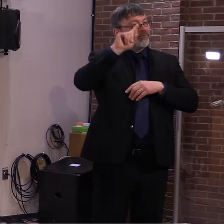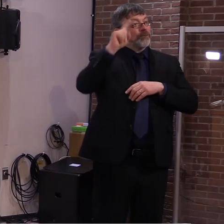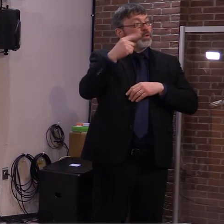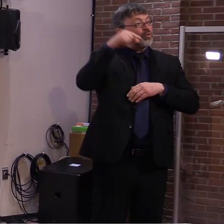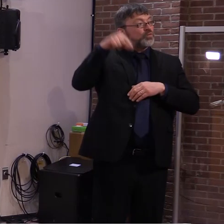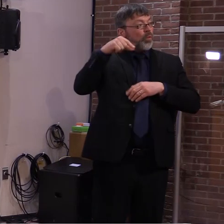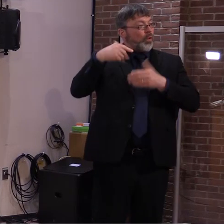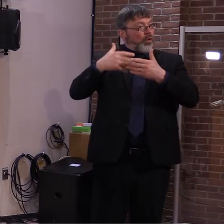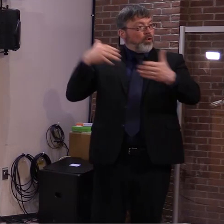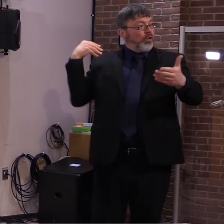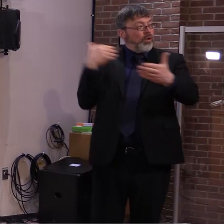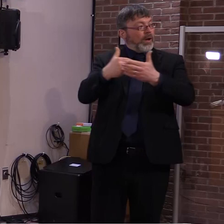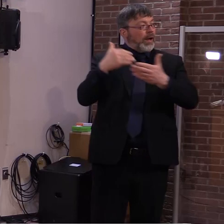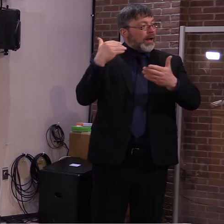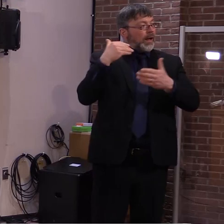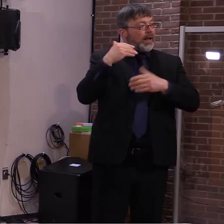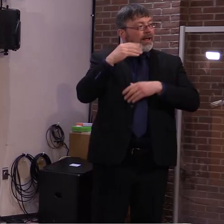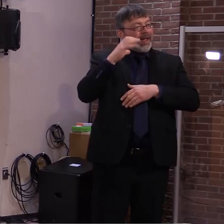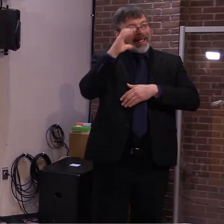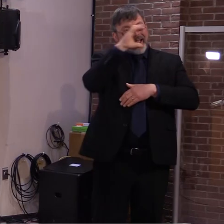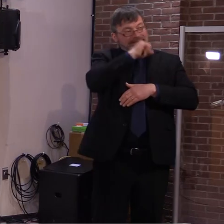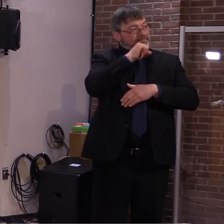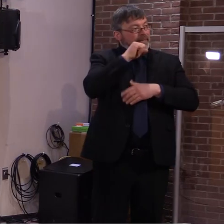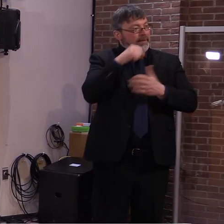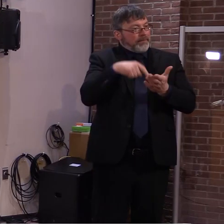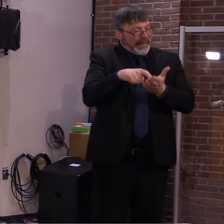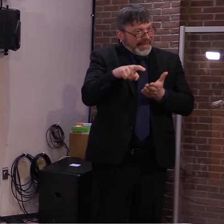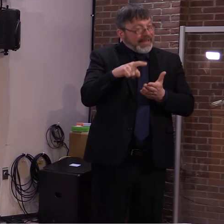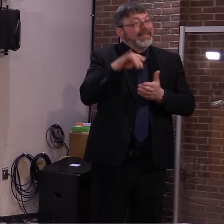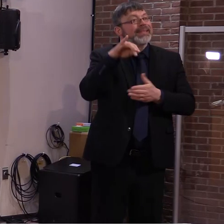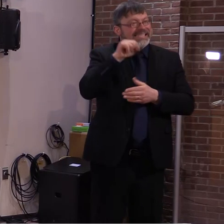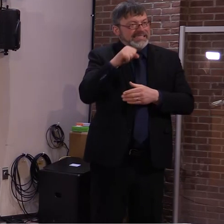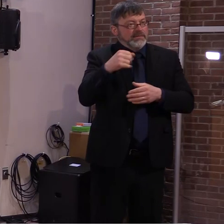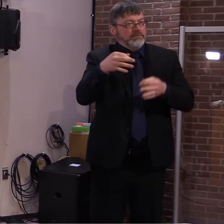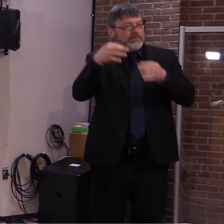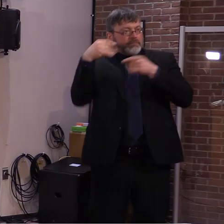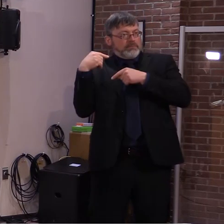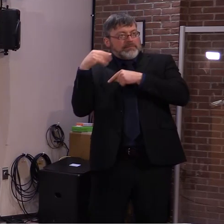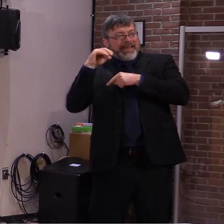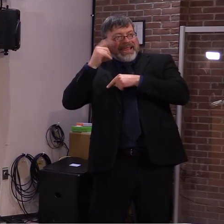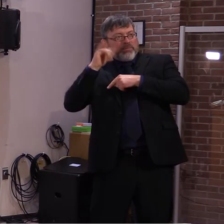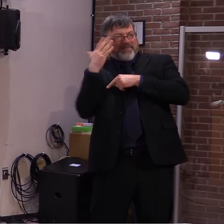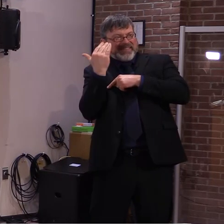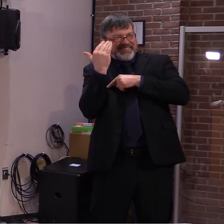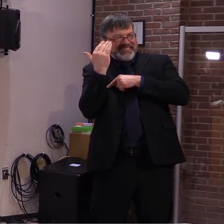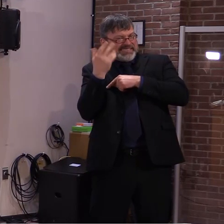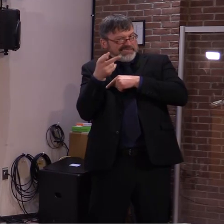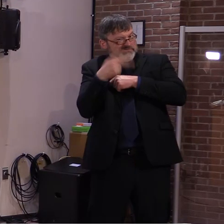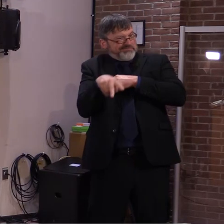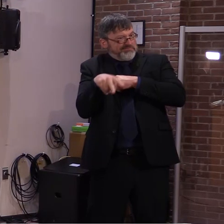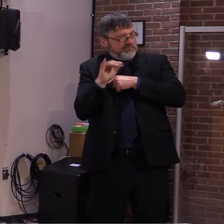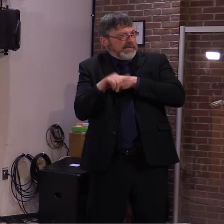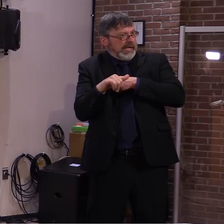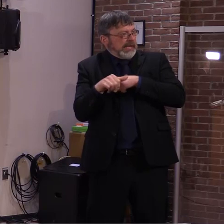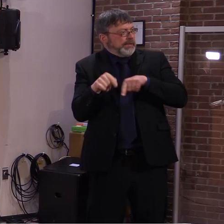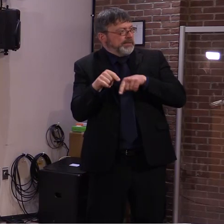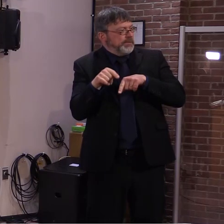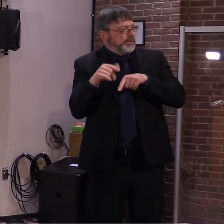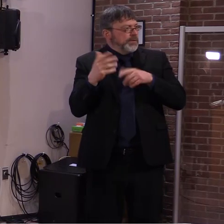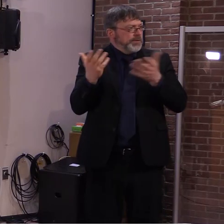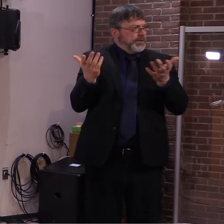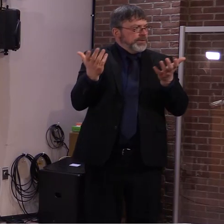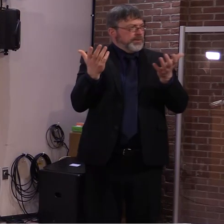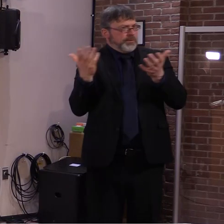going to match that. I'm sorry, if Vermont's going to do, wait, here comes a sentence. Readers want to know what Vermont's going to do related